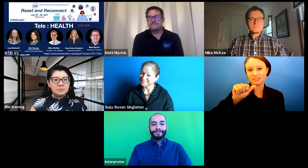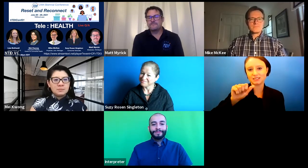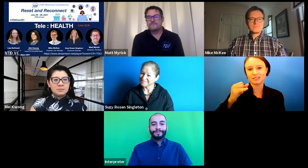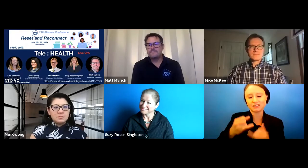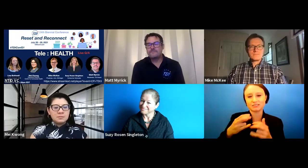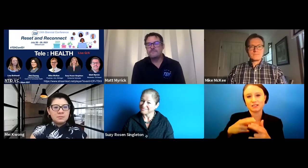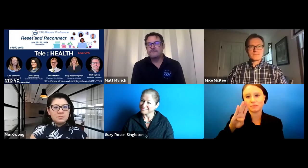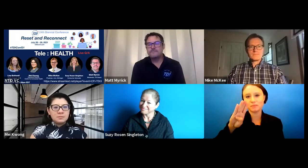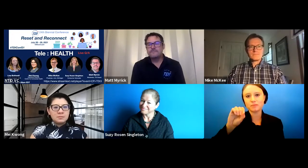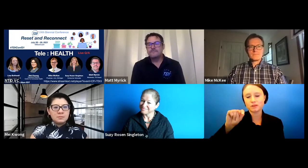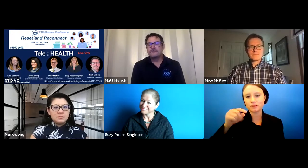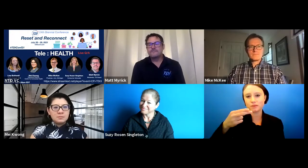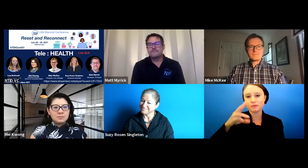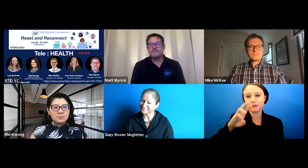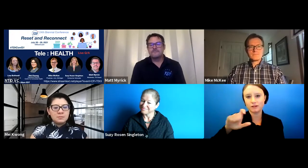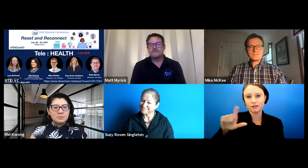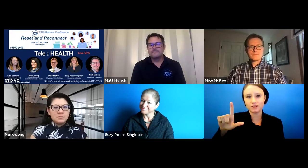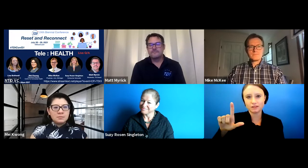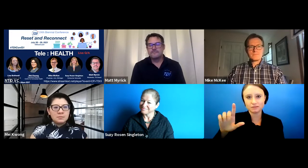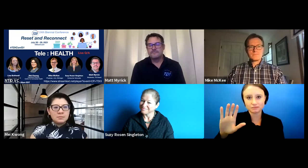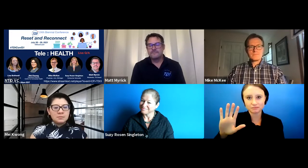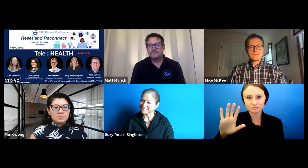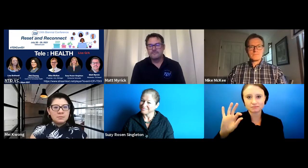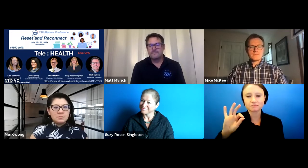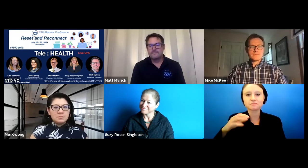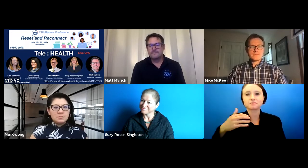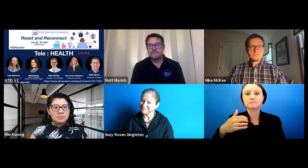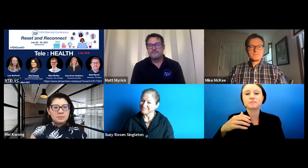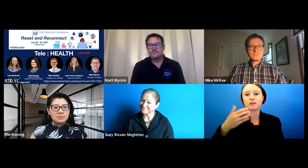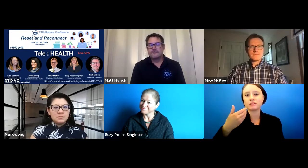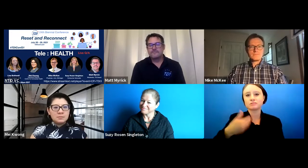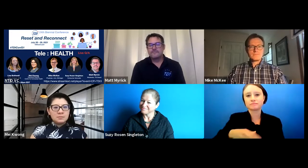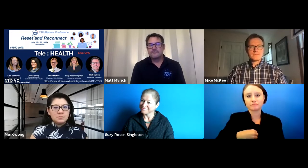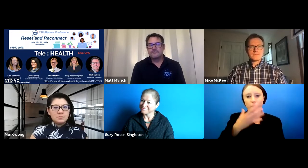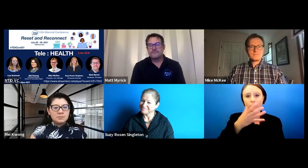All right, hello everyone. I am Lisa Bothwell.